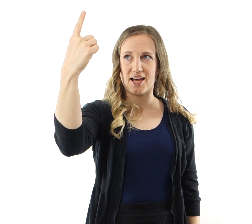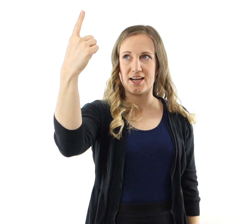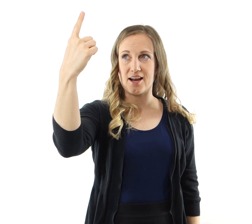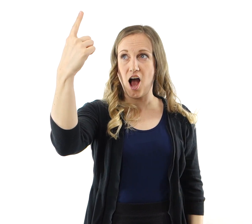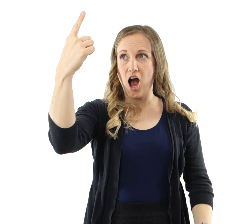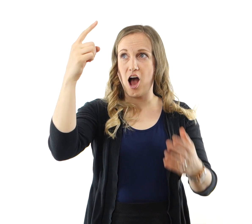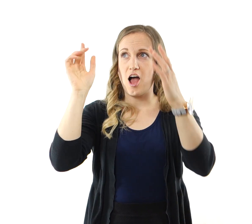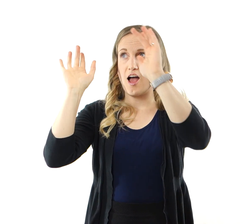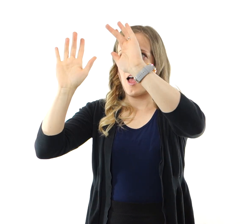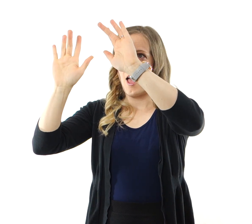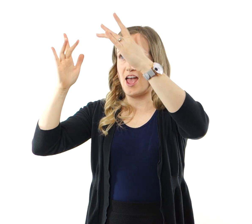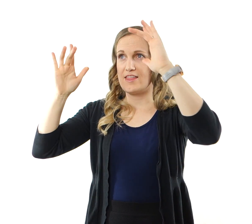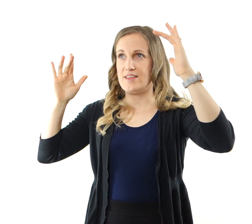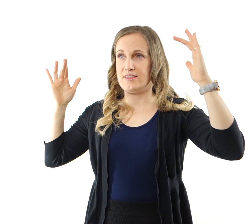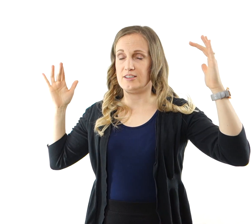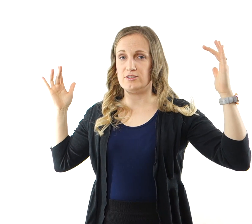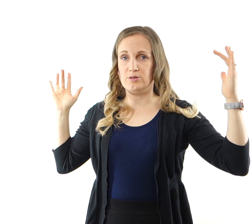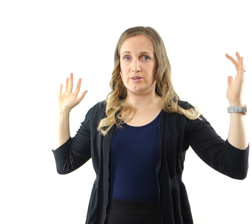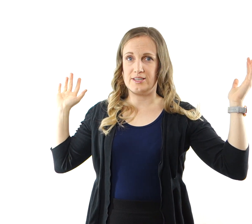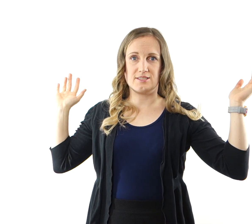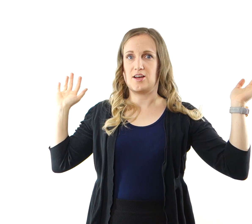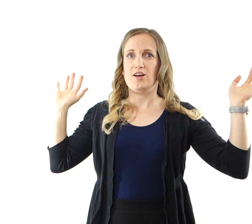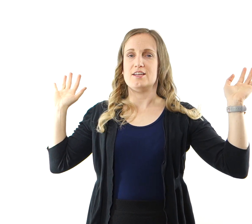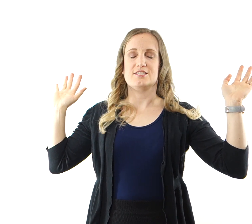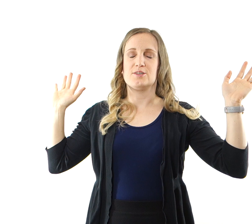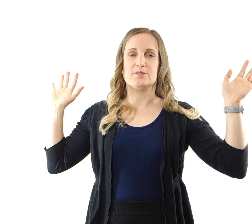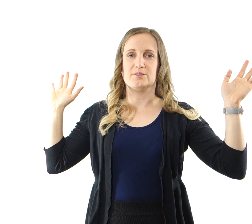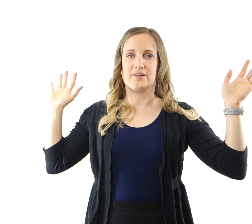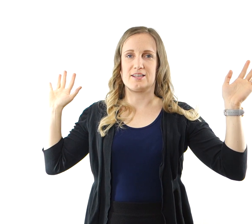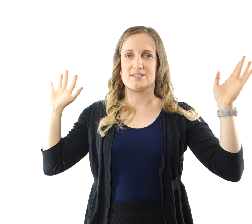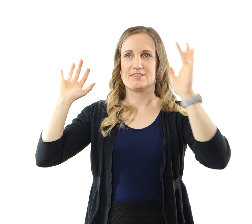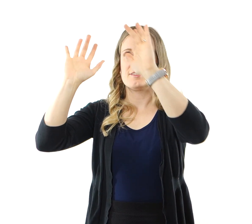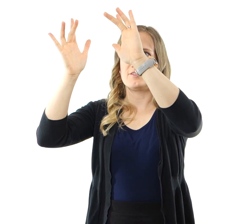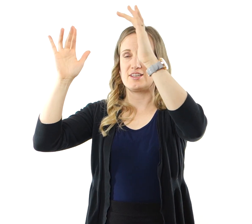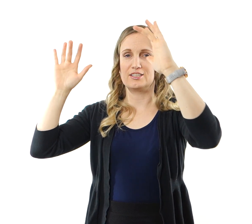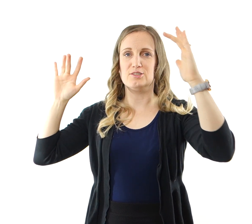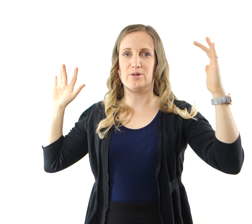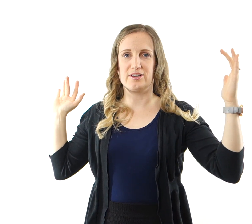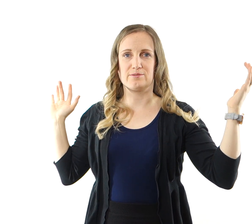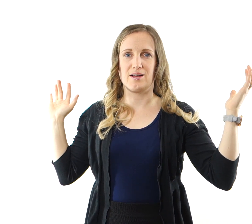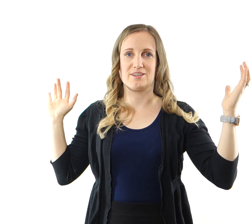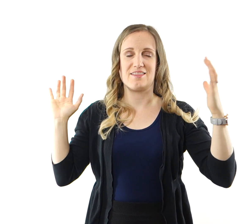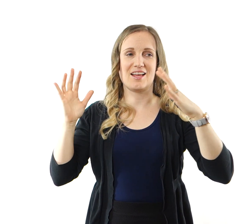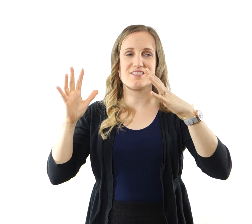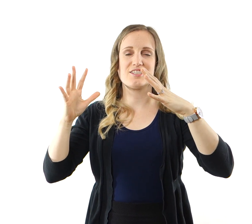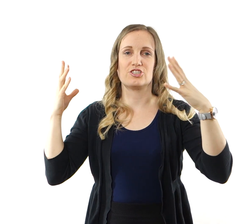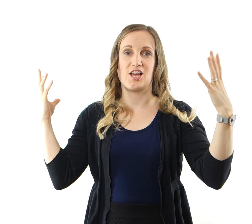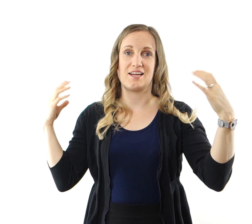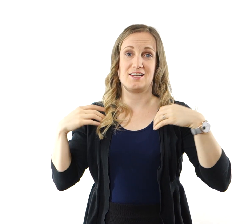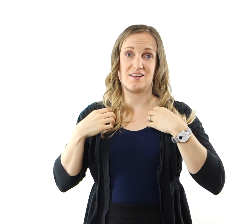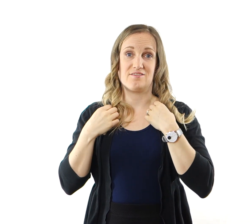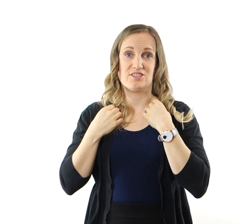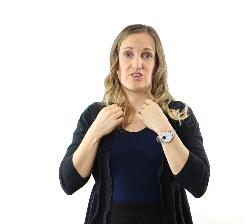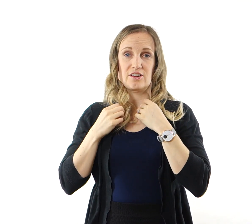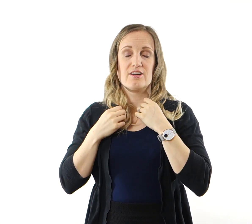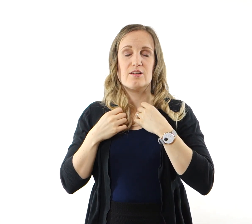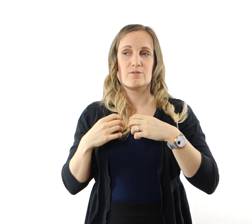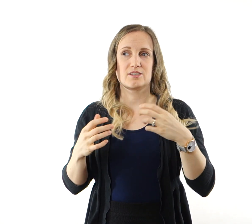it, and then the glories, it's so glorious. So you sign glory around it, and that's the shining of the star. We'll actually